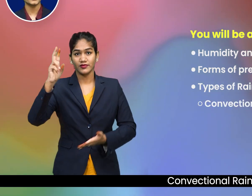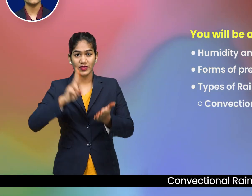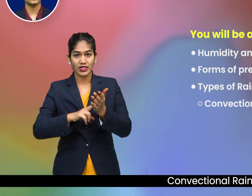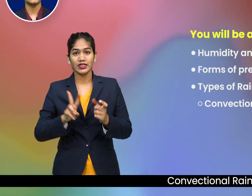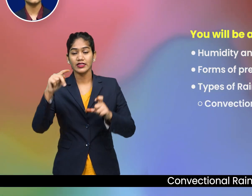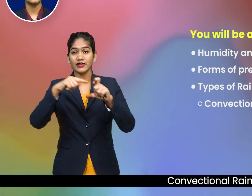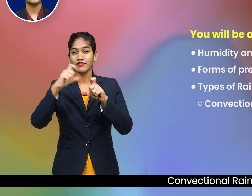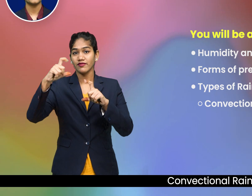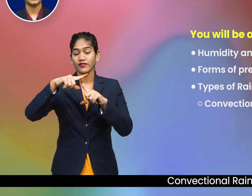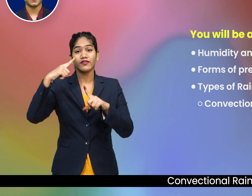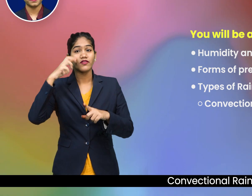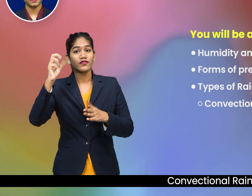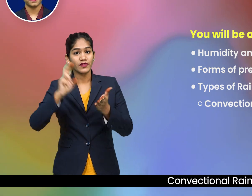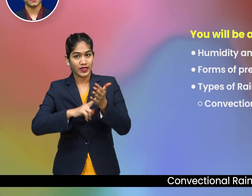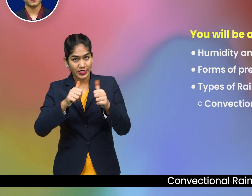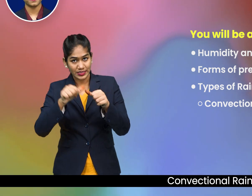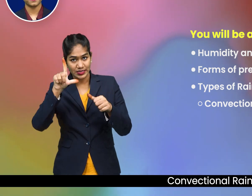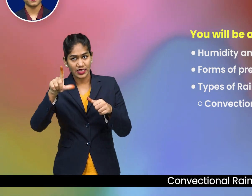convectional rainfall,